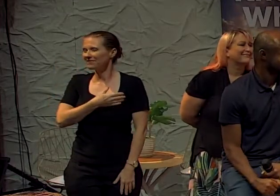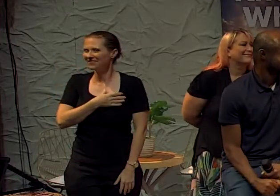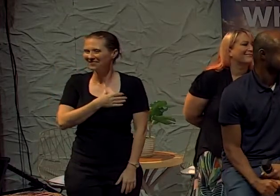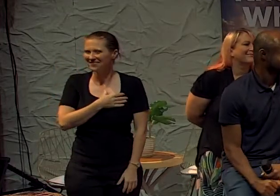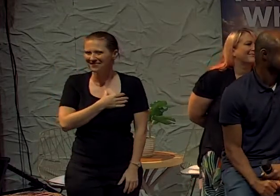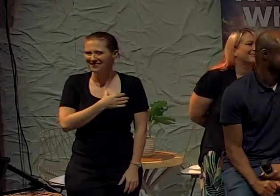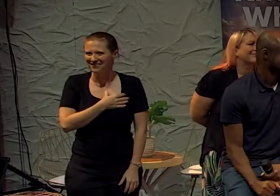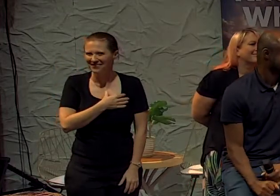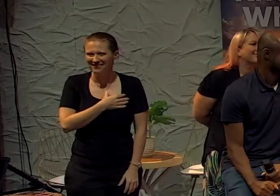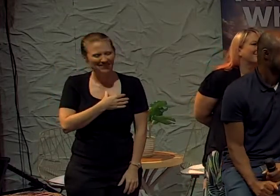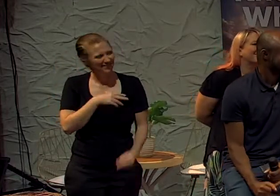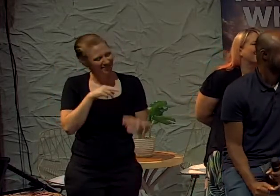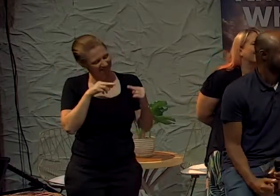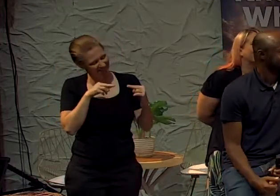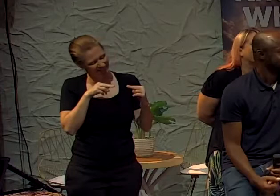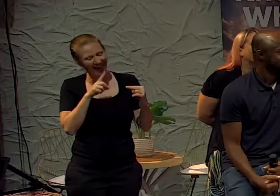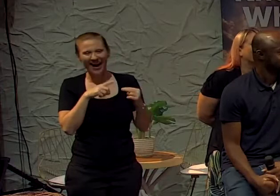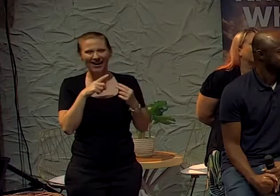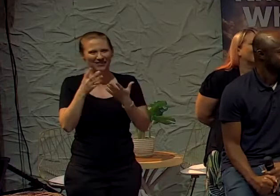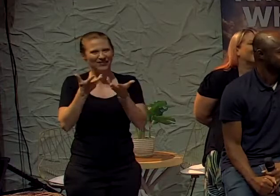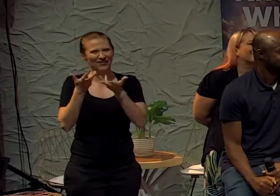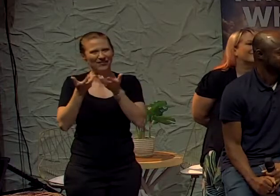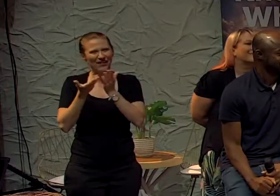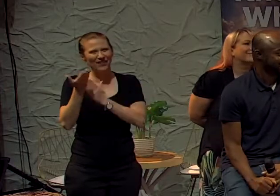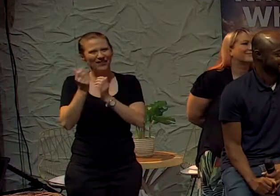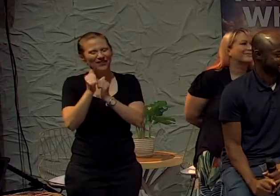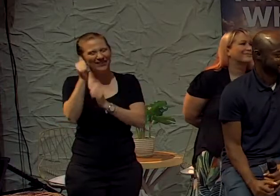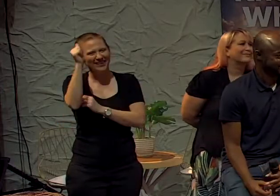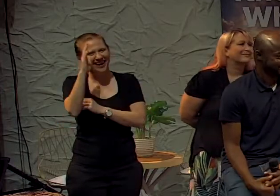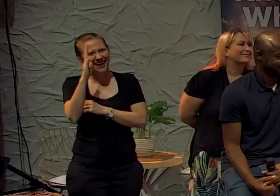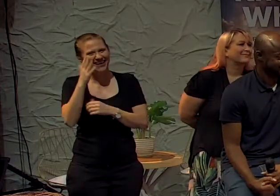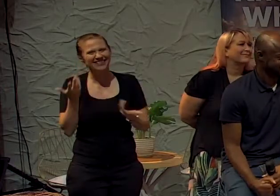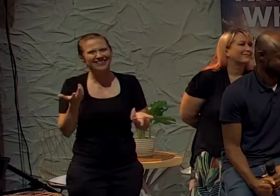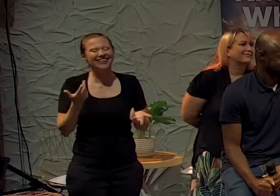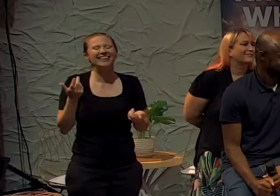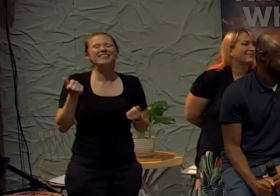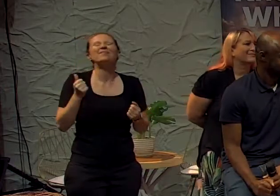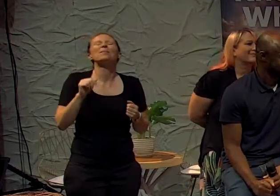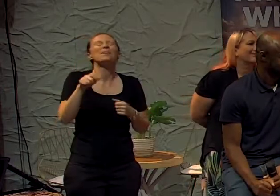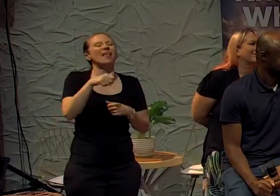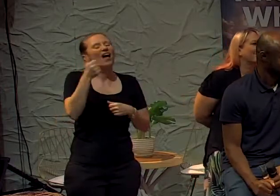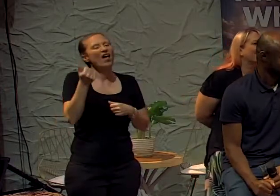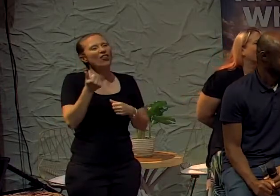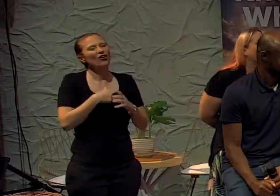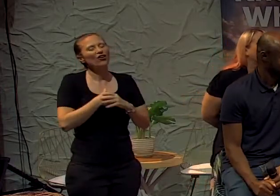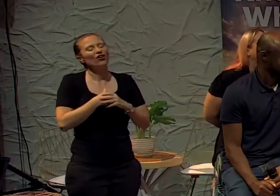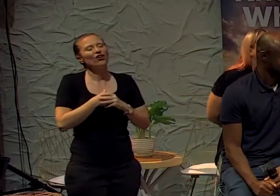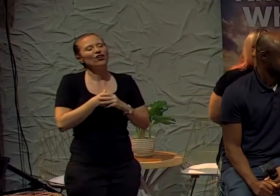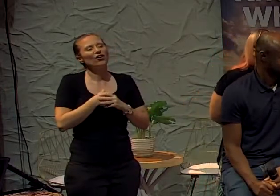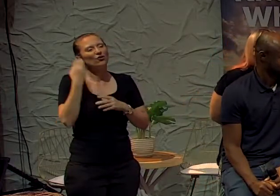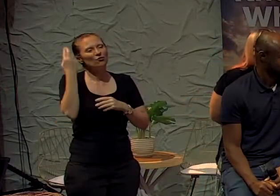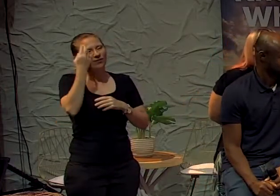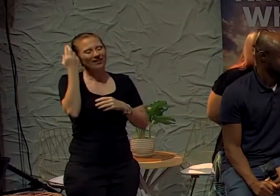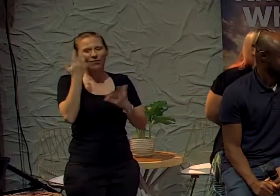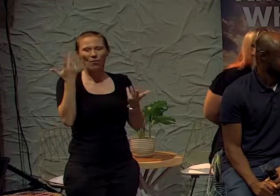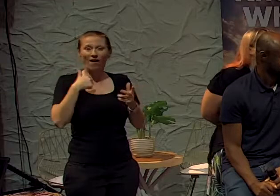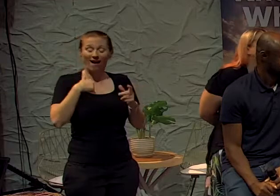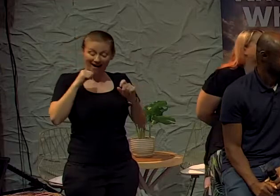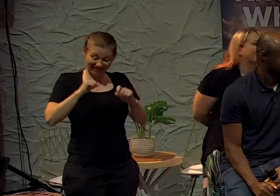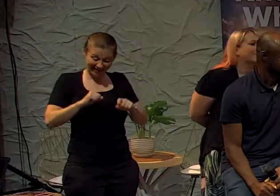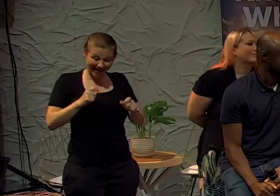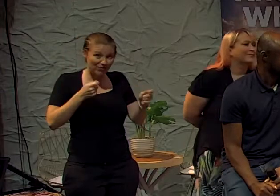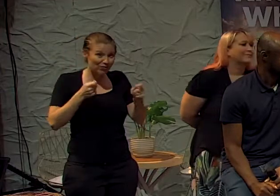but then you're going to have to work through it, with God. It's like, all right. The other side is kind of a realization of what I can control in